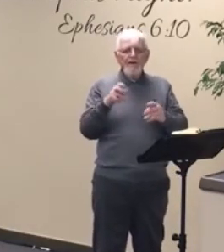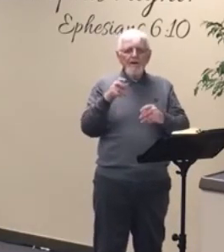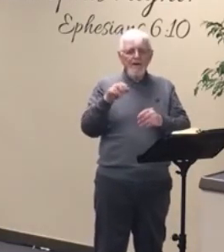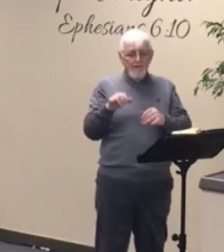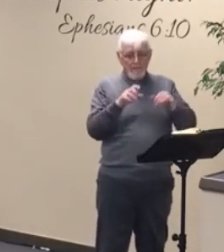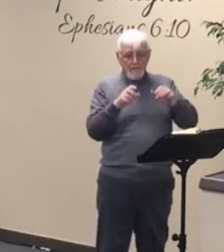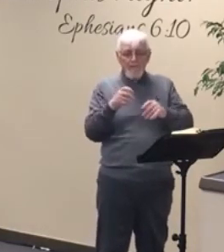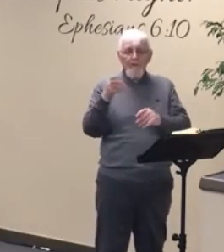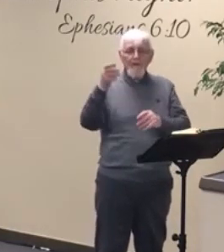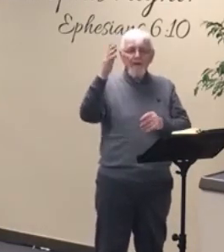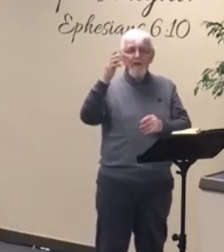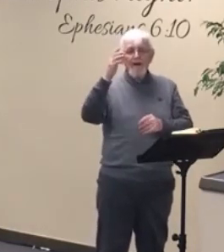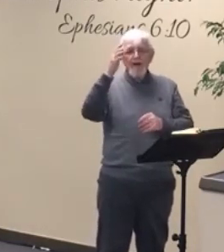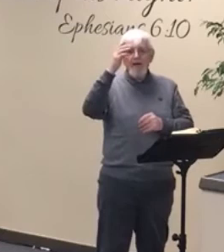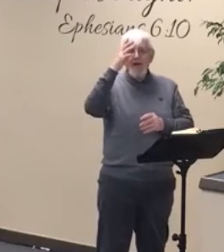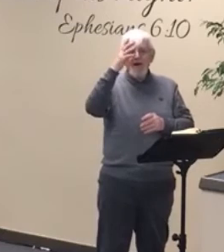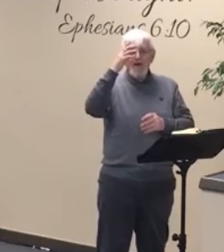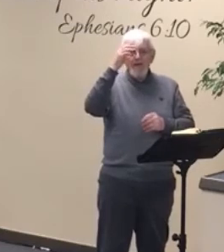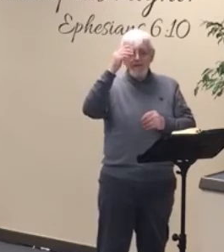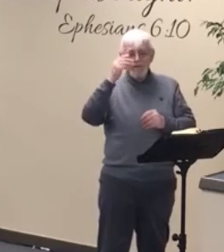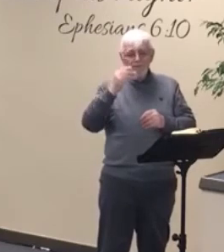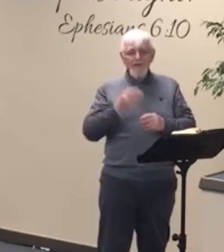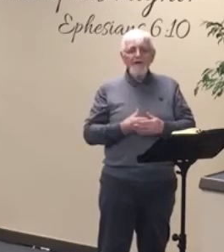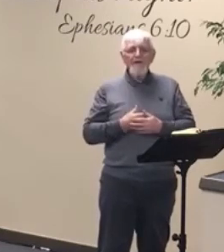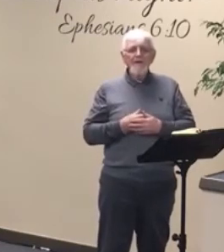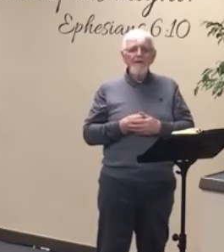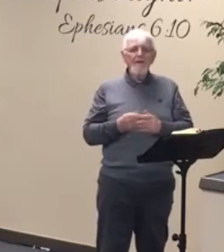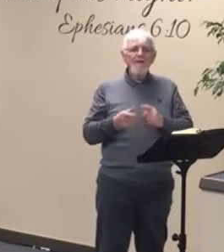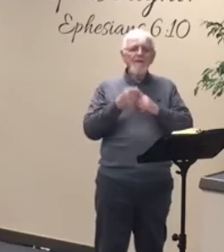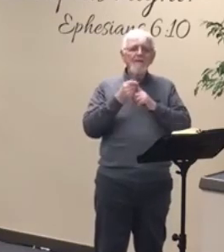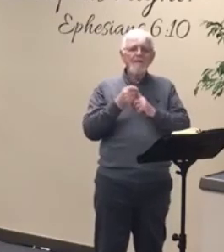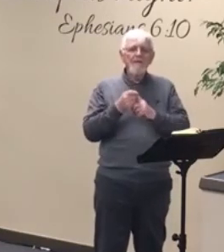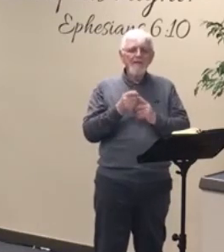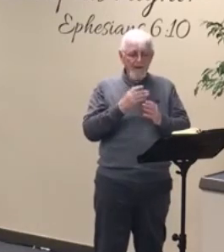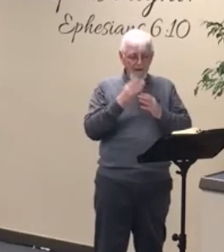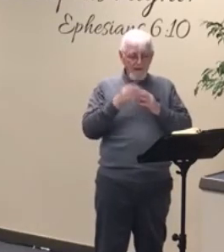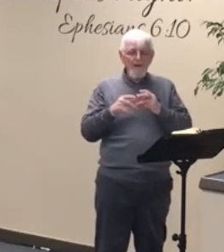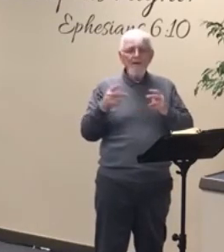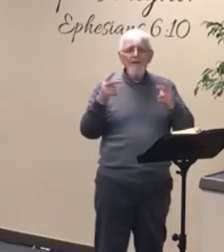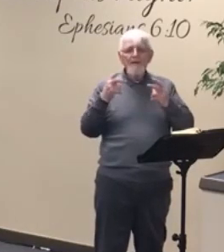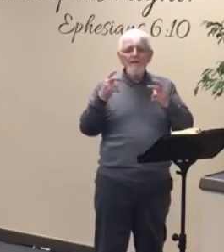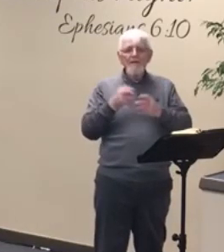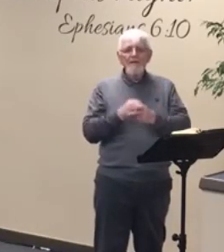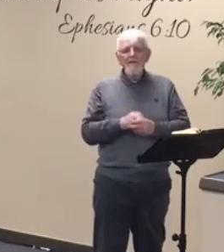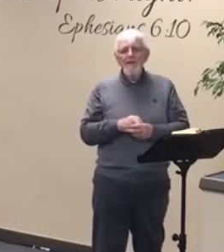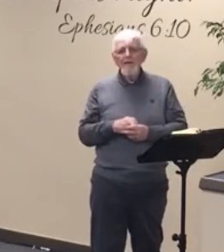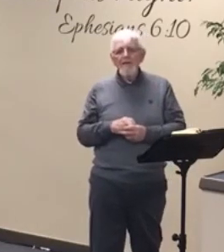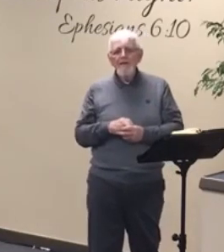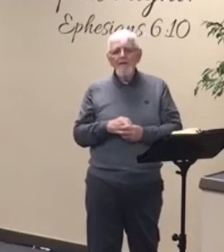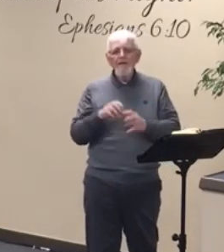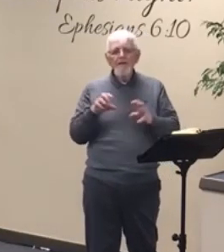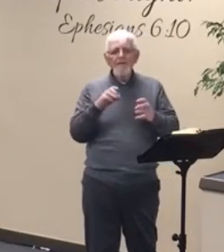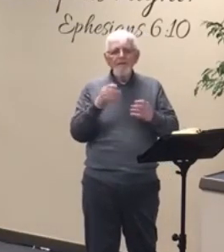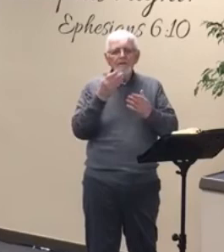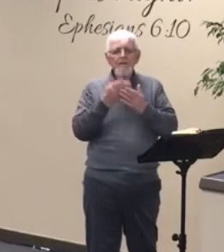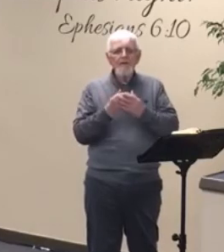and like God the Son specifically. You know, the end of that verse says, to do thee good at thy latter